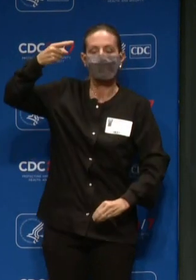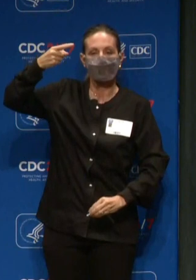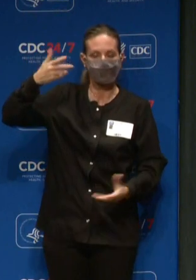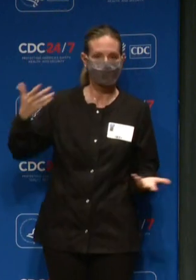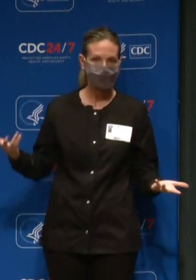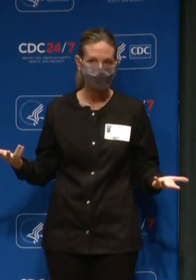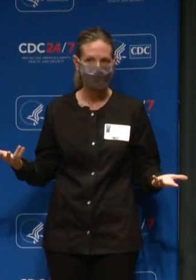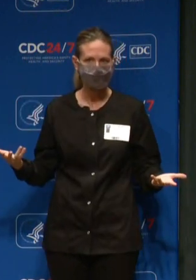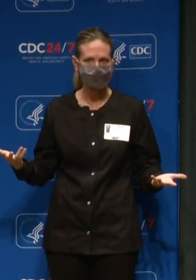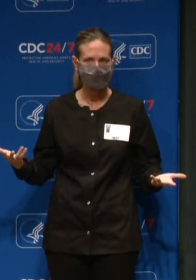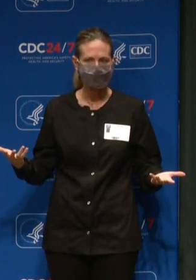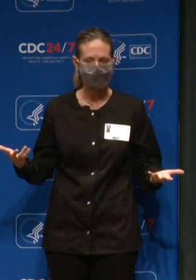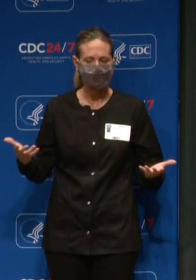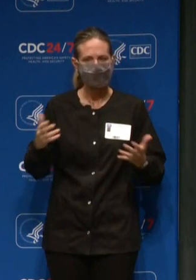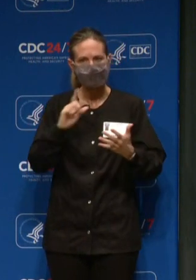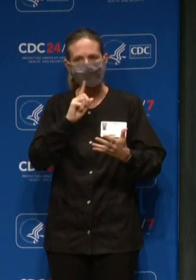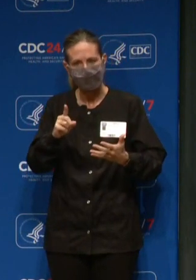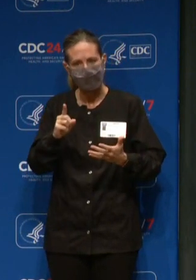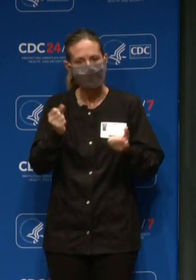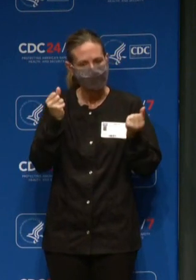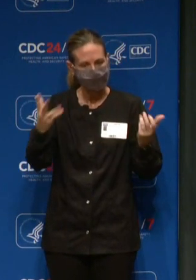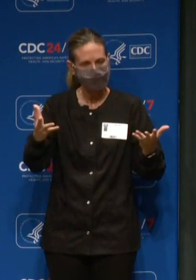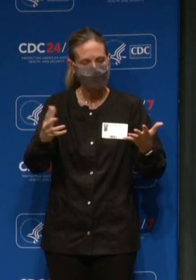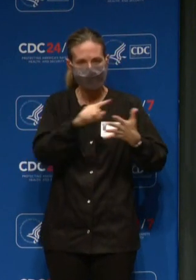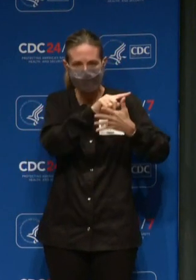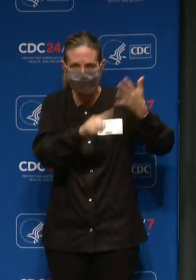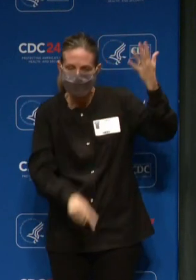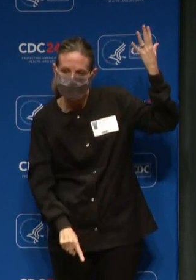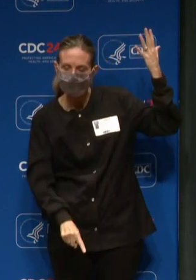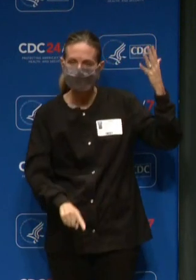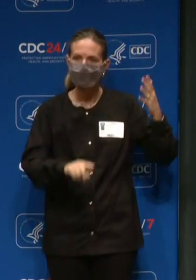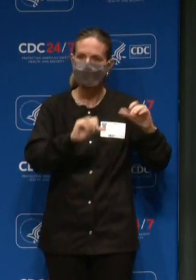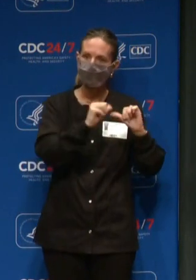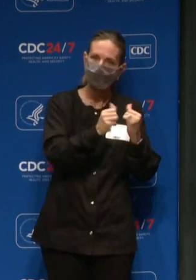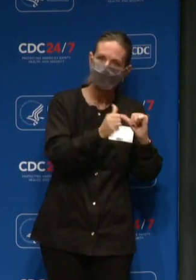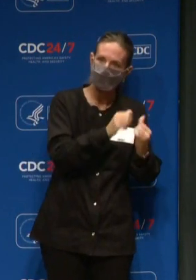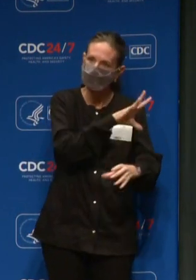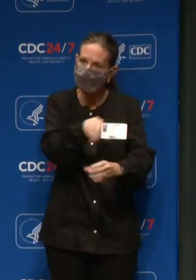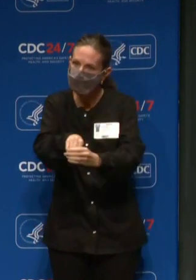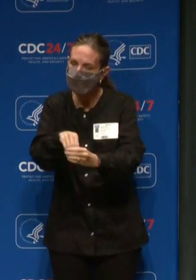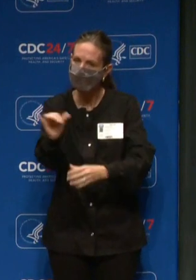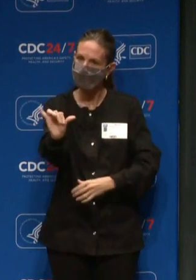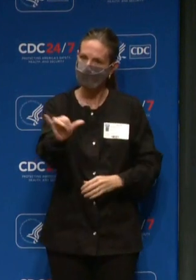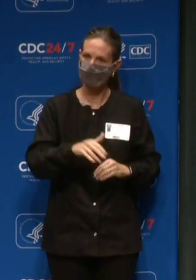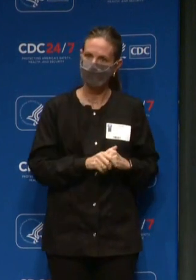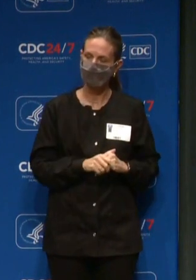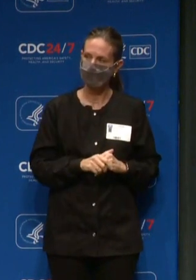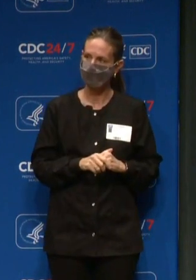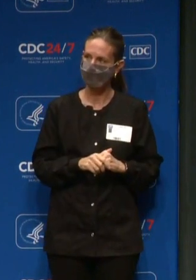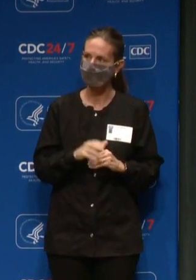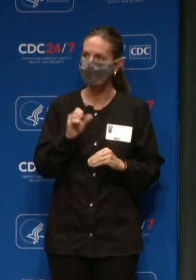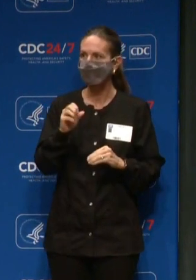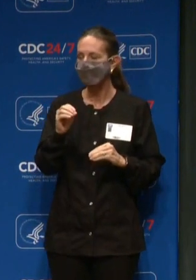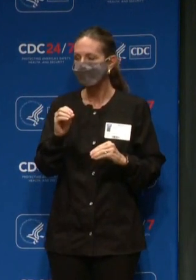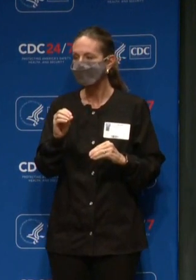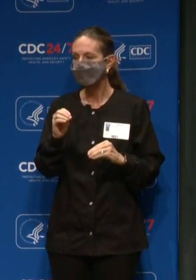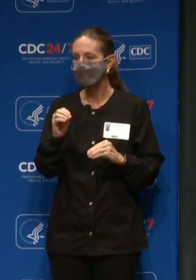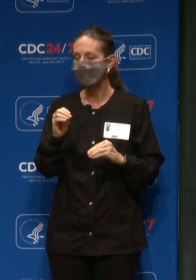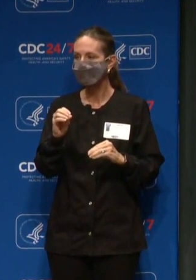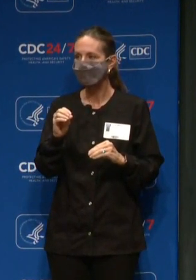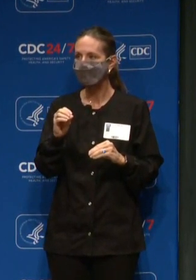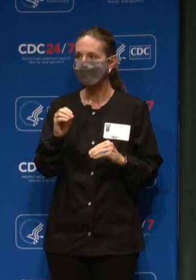this organization during this type of a crisis, failing to appreciate that. But make no mistake, the CDC is a science and evidence-led